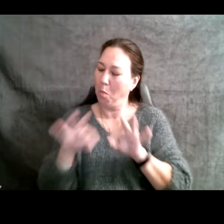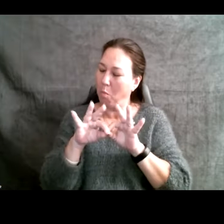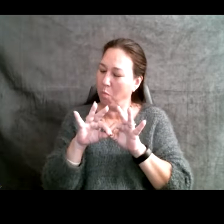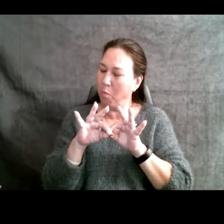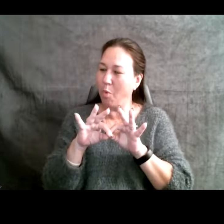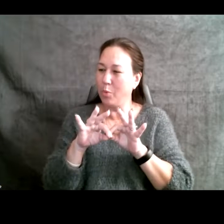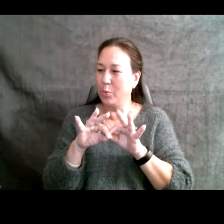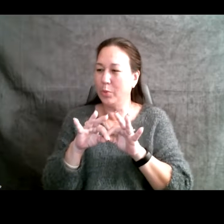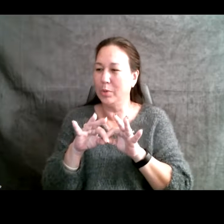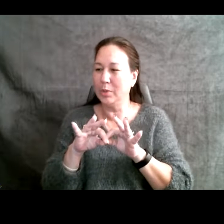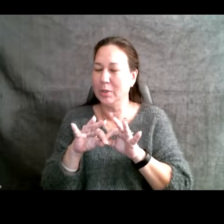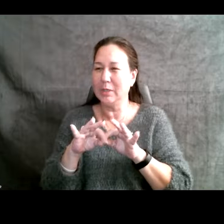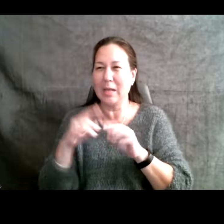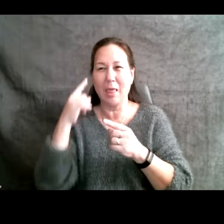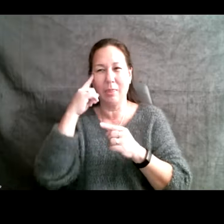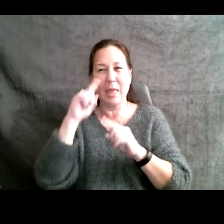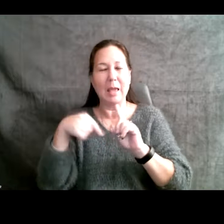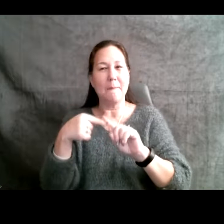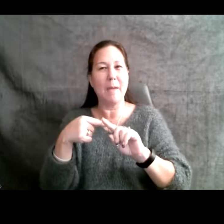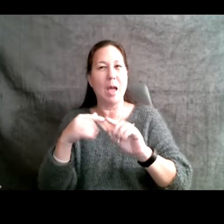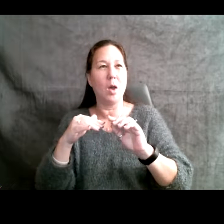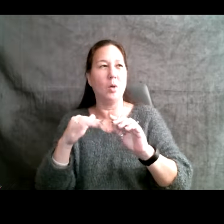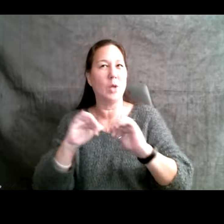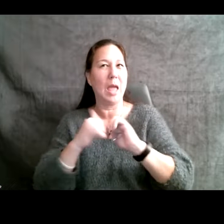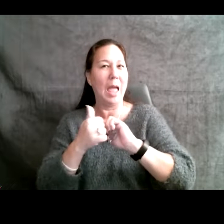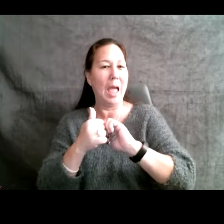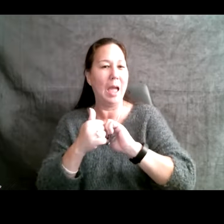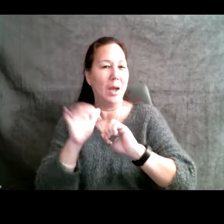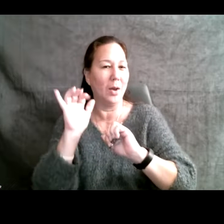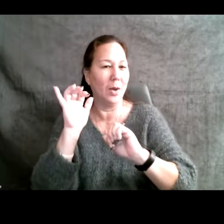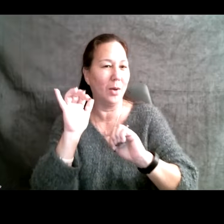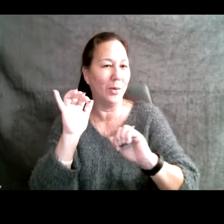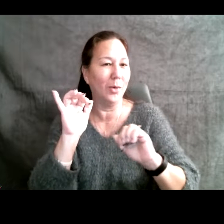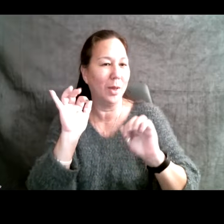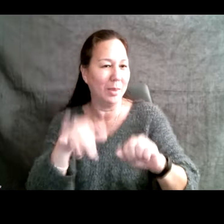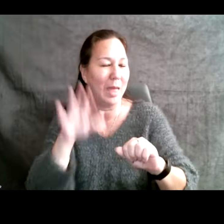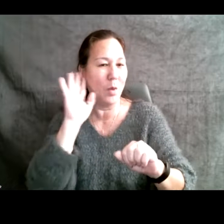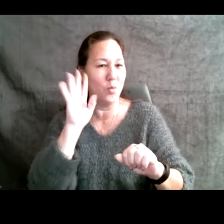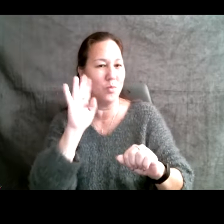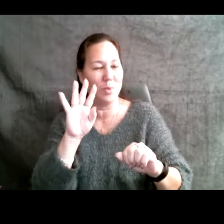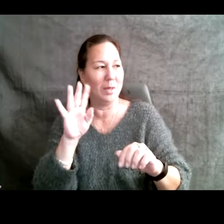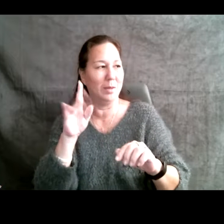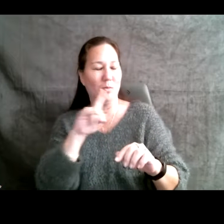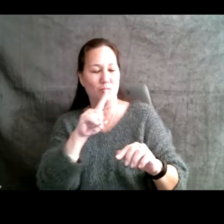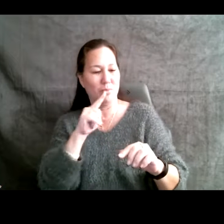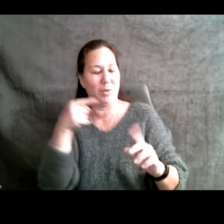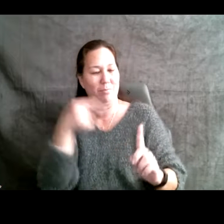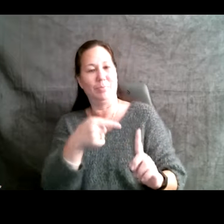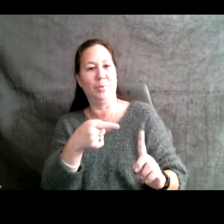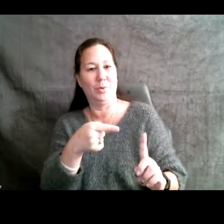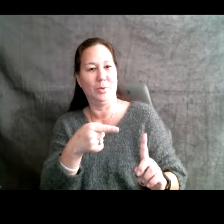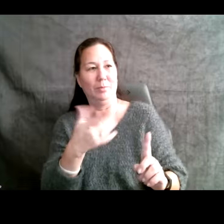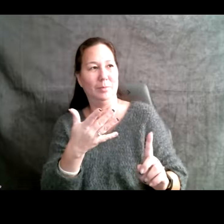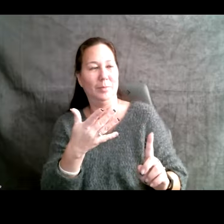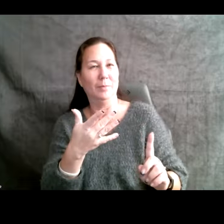the implications of the current definition and what it's missing, given what the EEA strategy is proposing to do. So if we